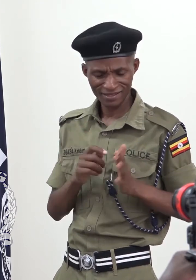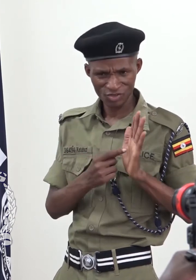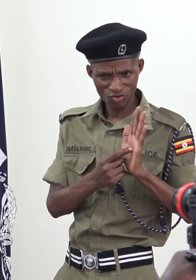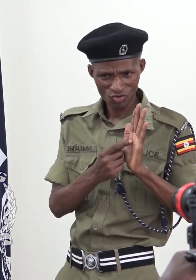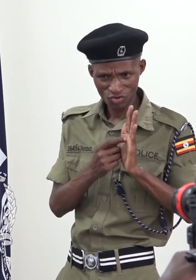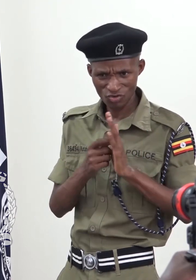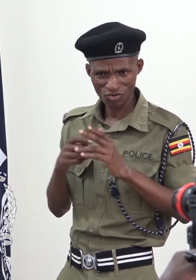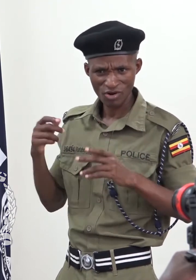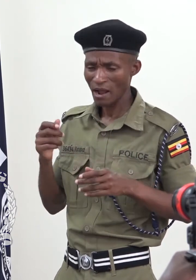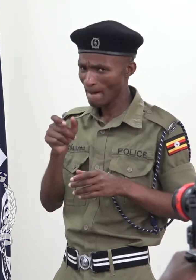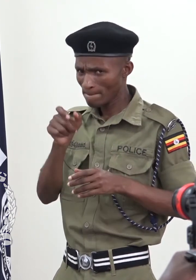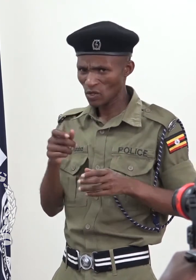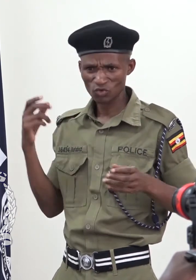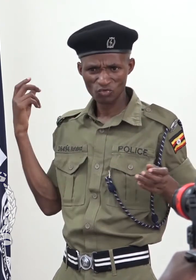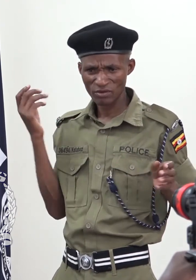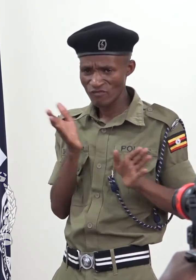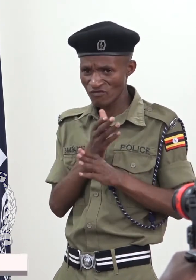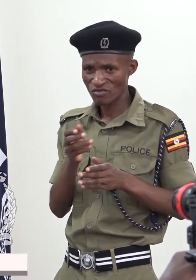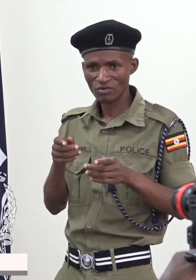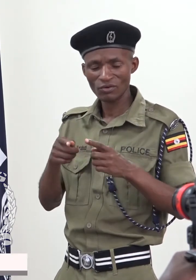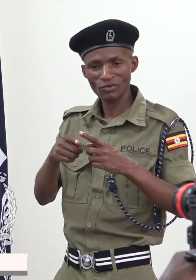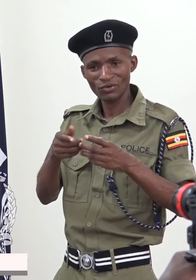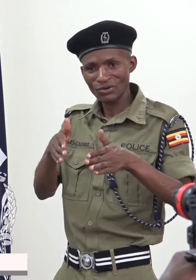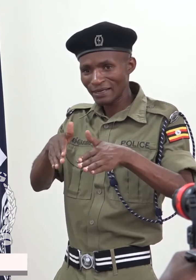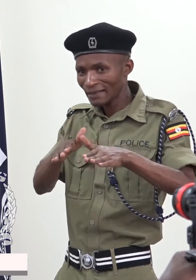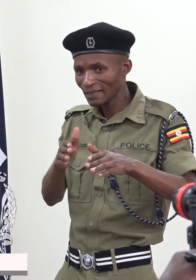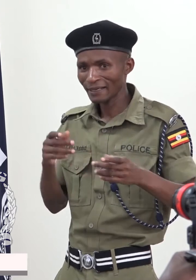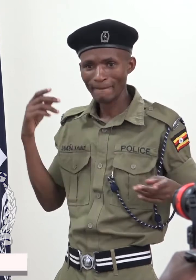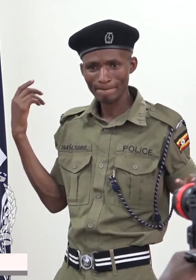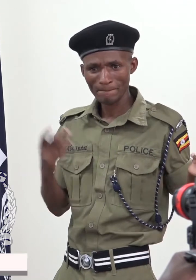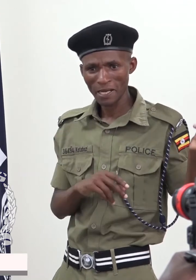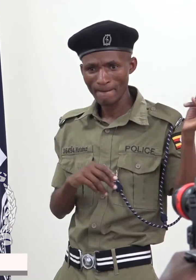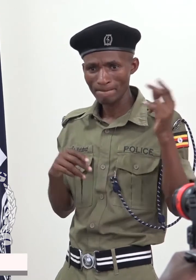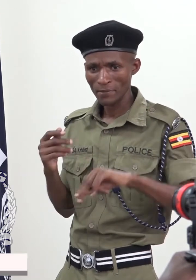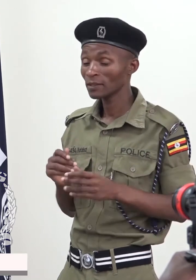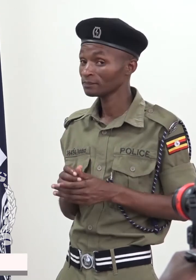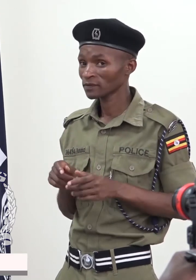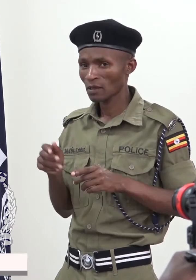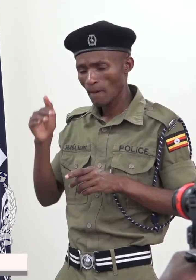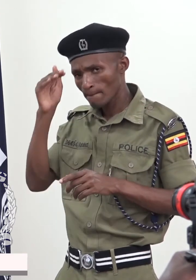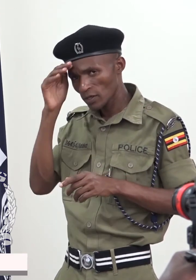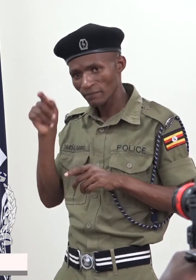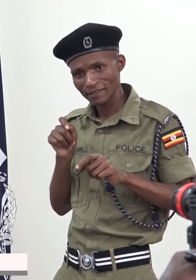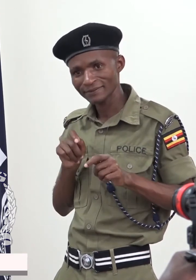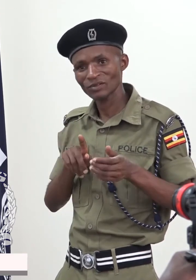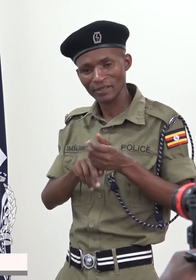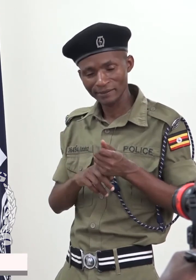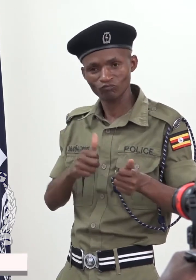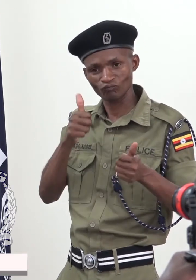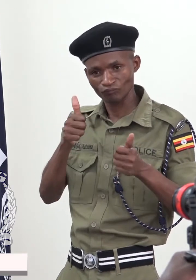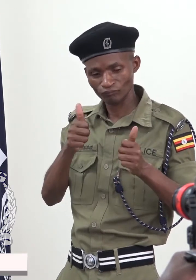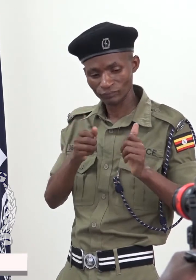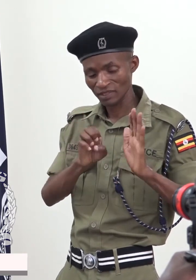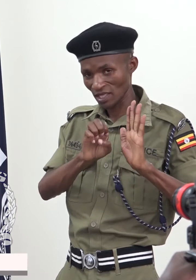and so on. So we managed to carry out very thorough evidence and got some leads